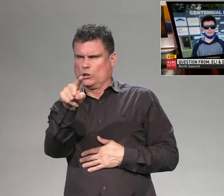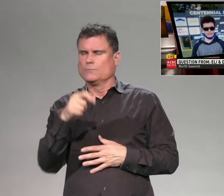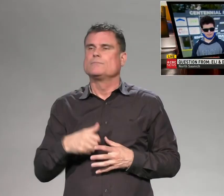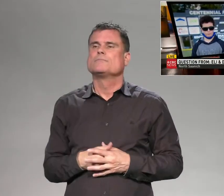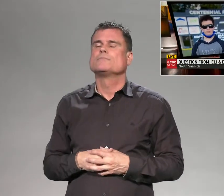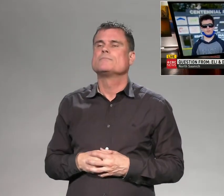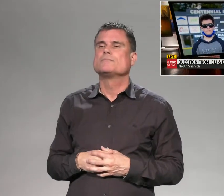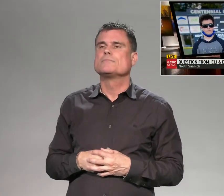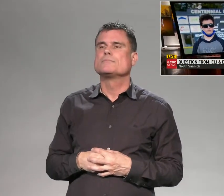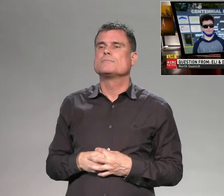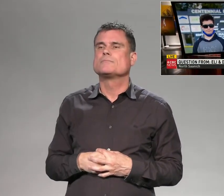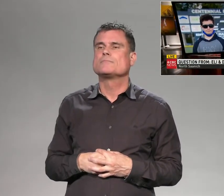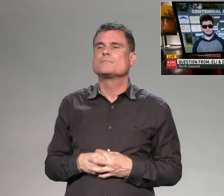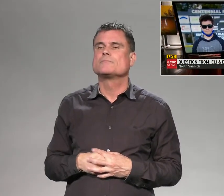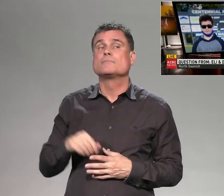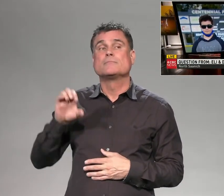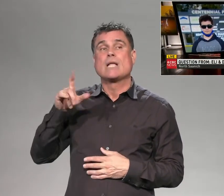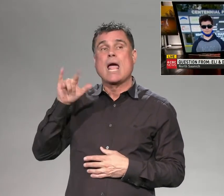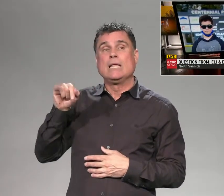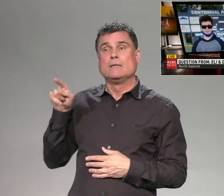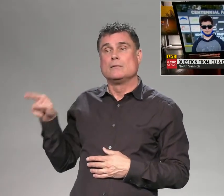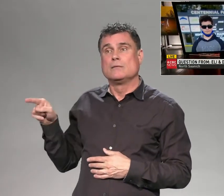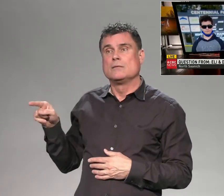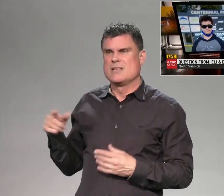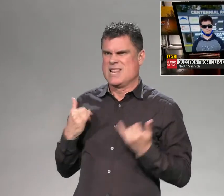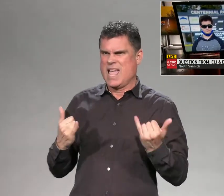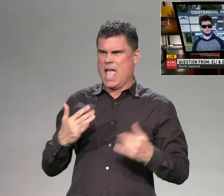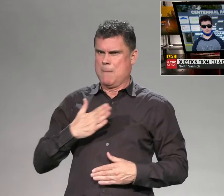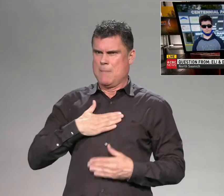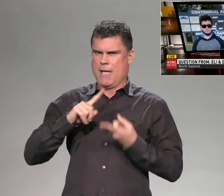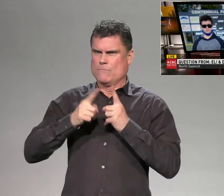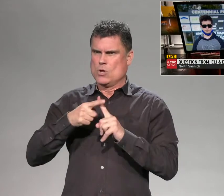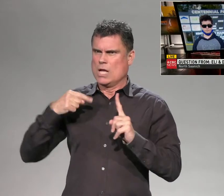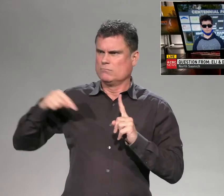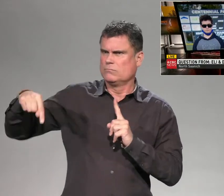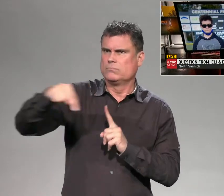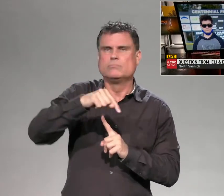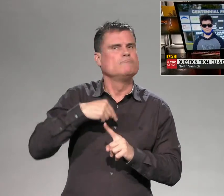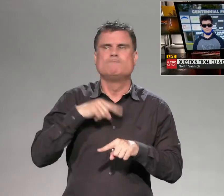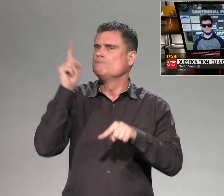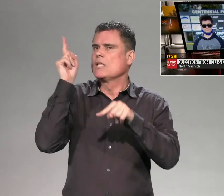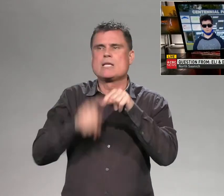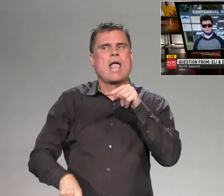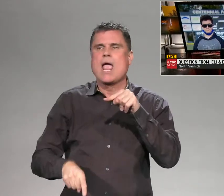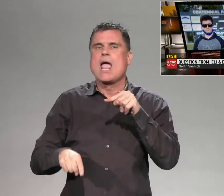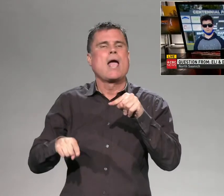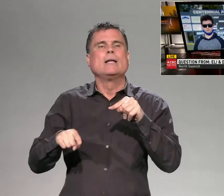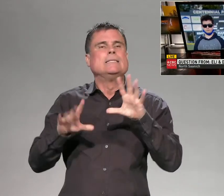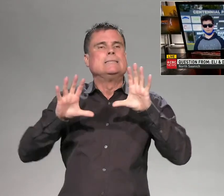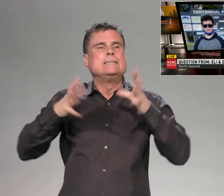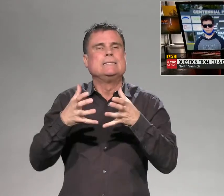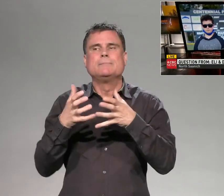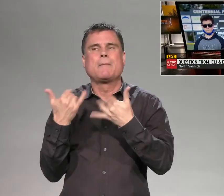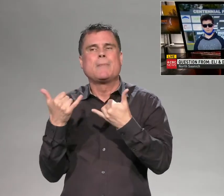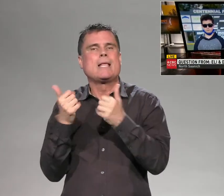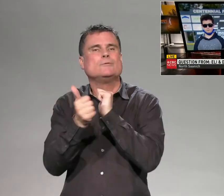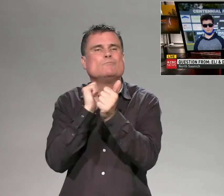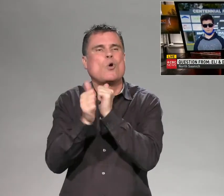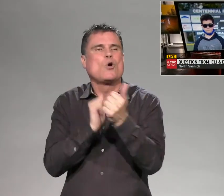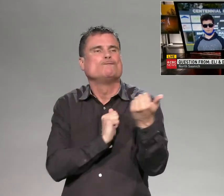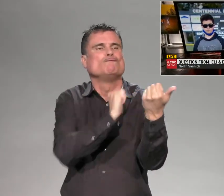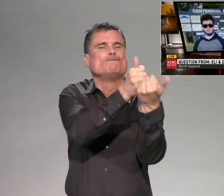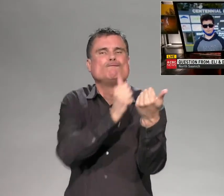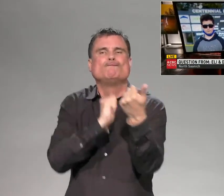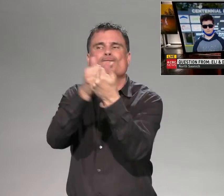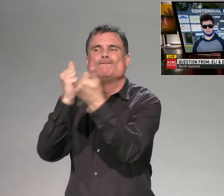other teams. And we understand that kids are not part of the Phase 4 vaccine rollouts. We